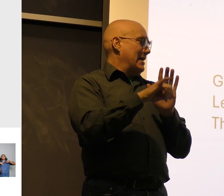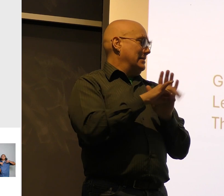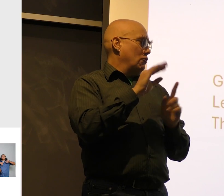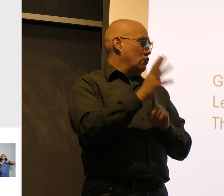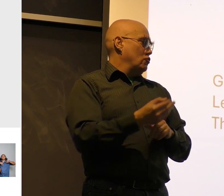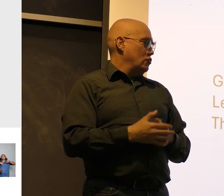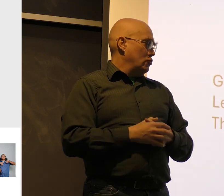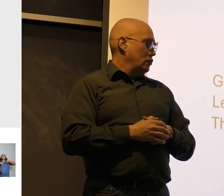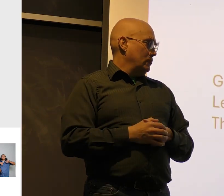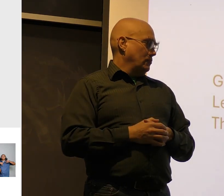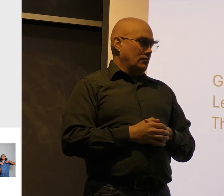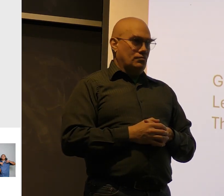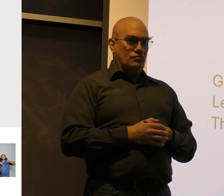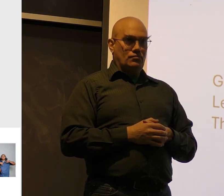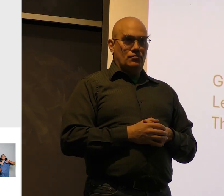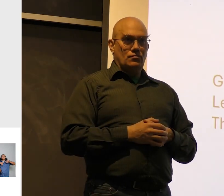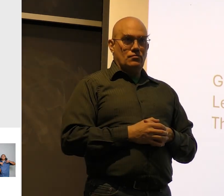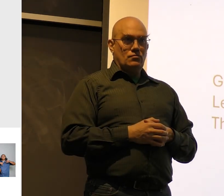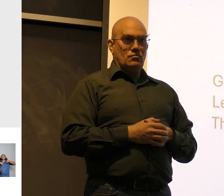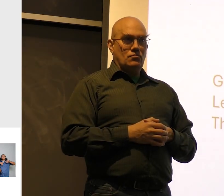deaf experience and the deaf cultural identity?